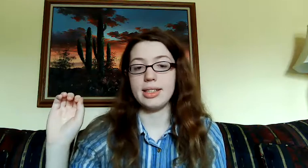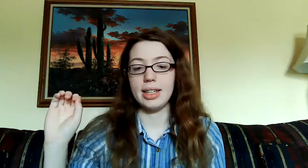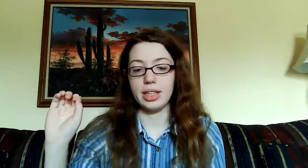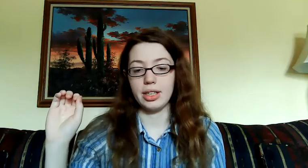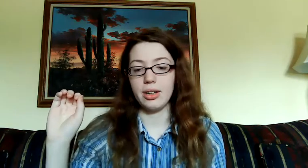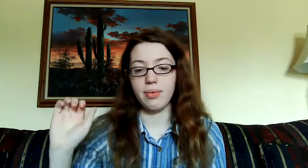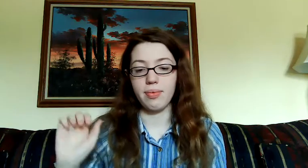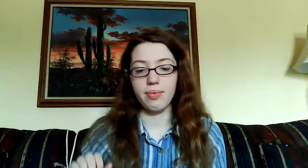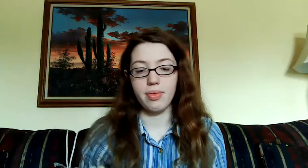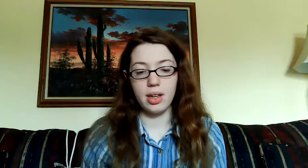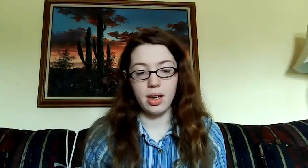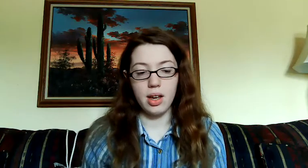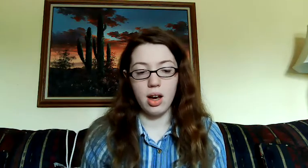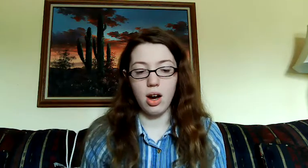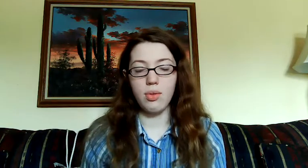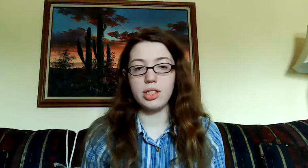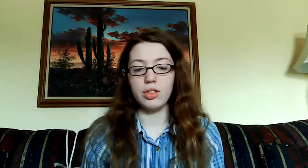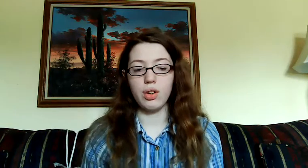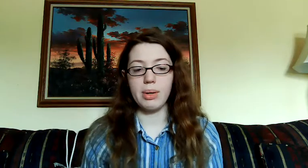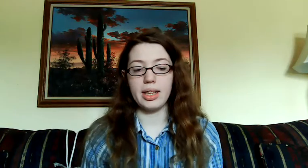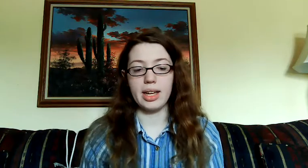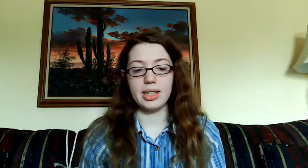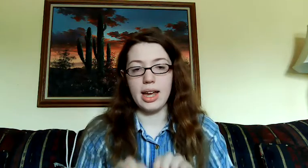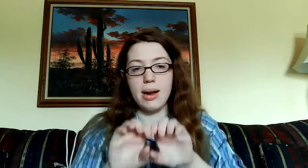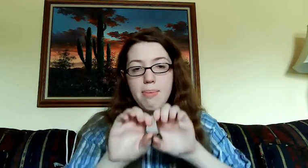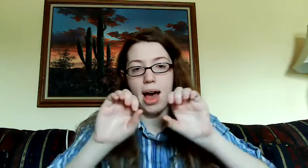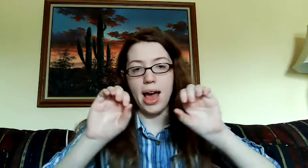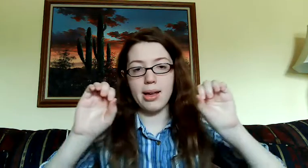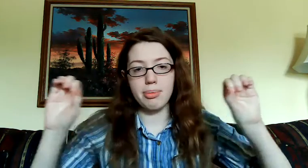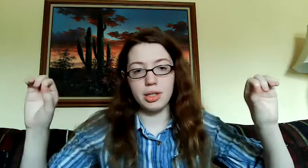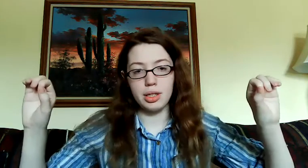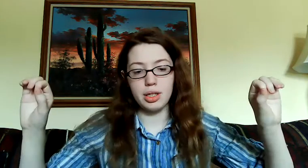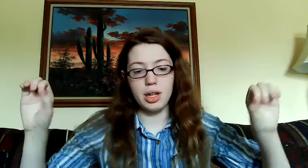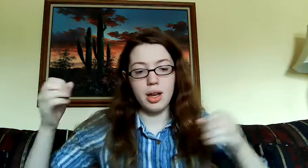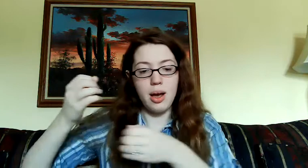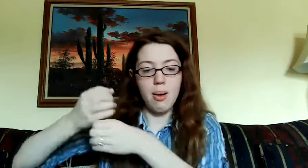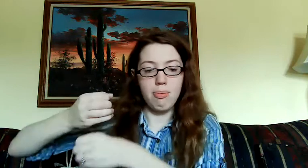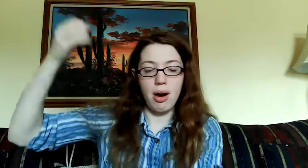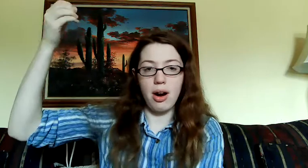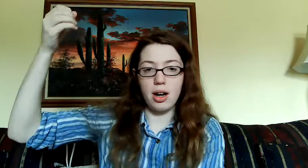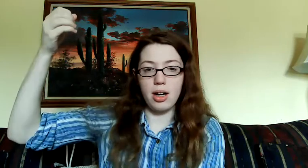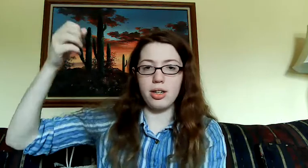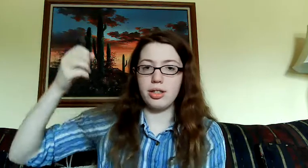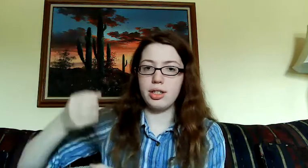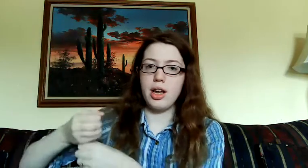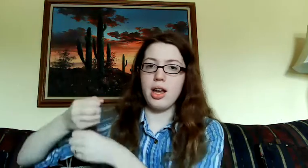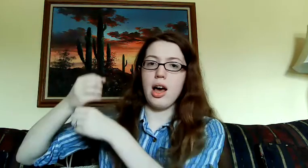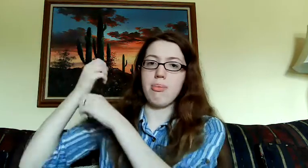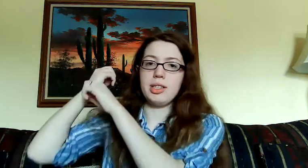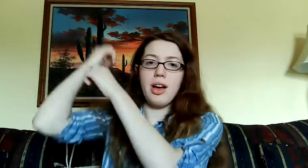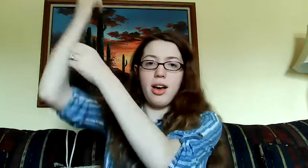cylinder. O is used for big things like pipes, bars, a